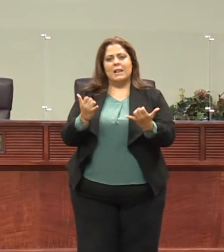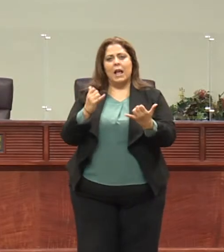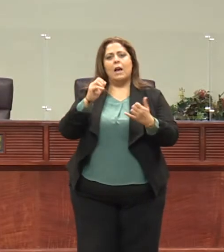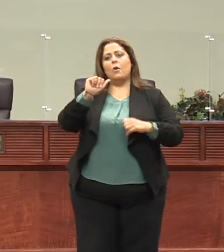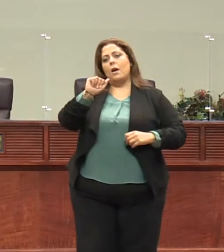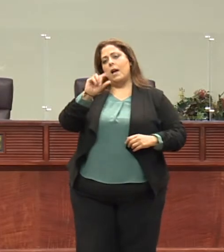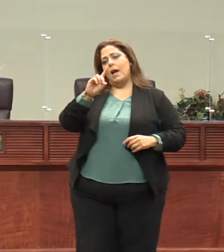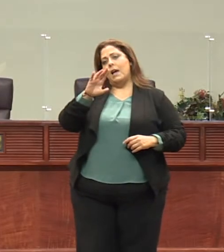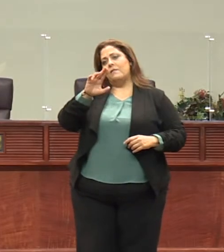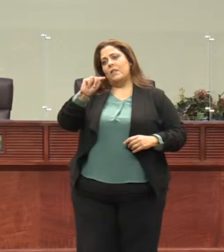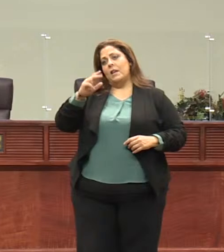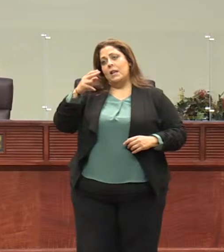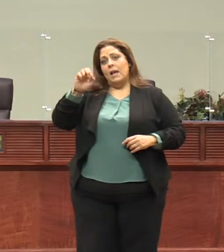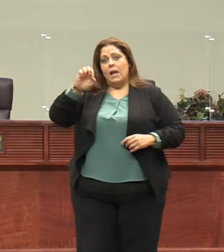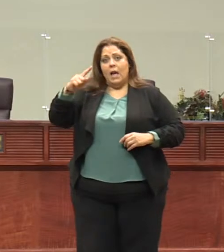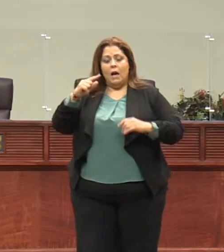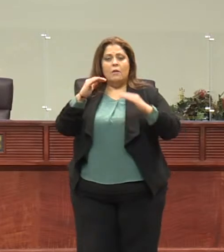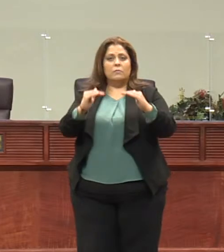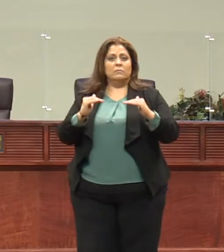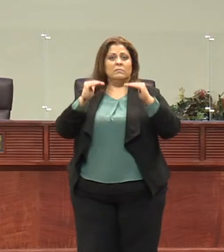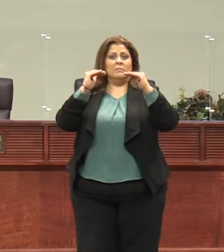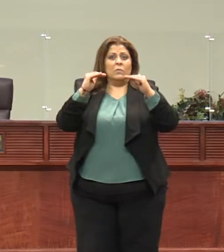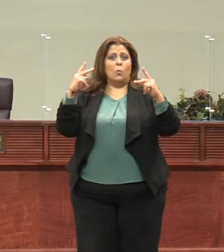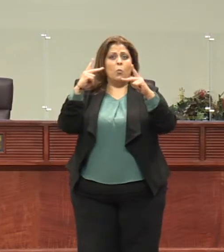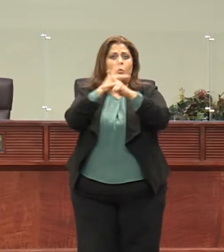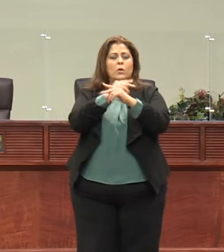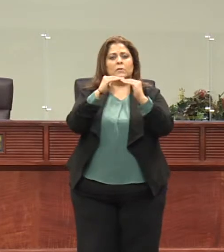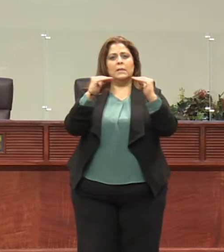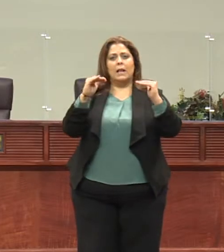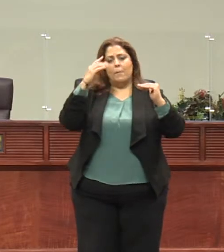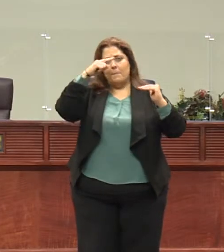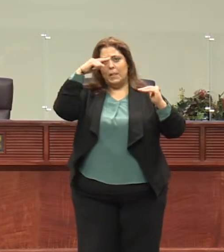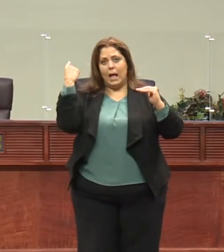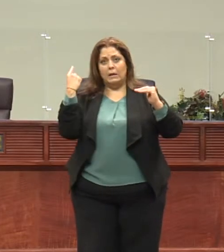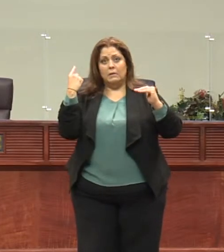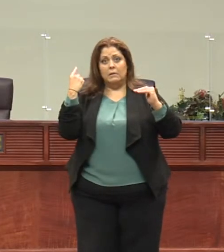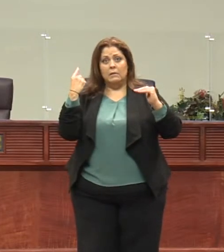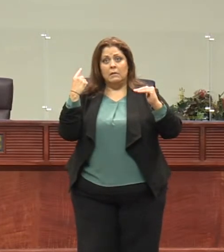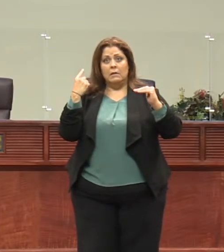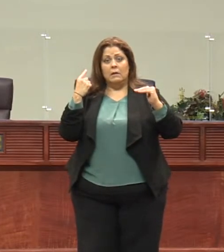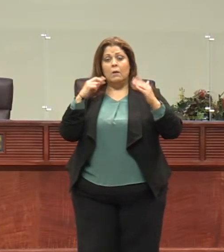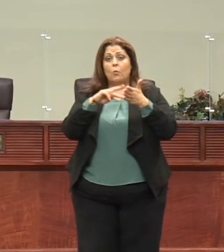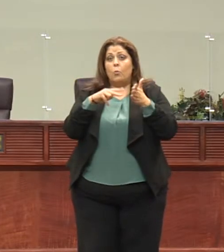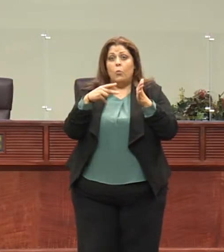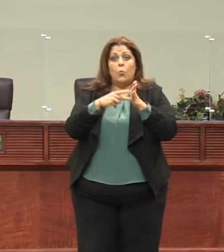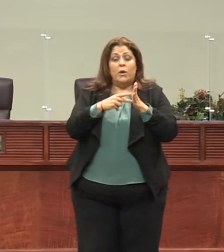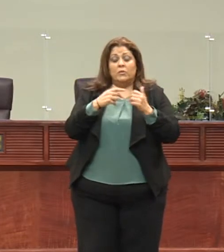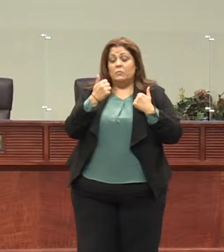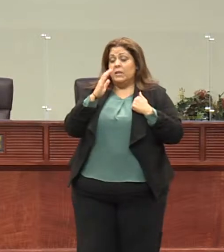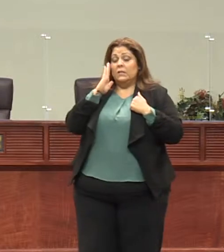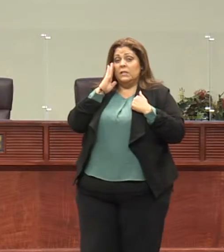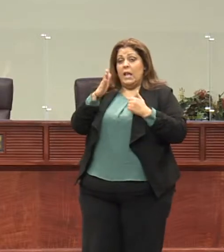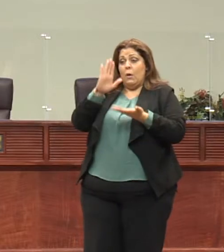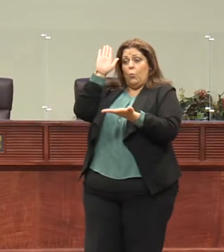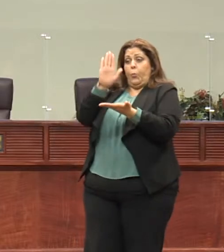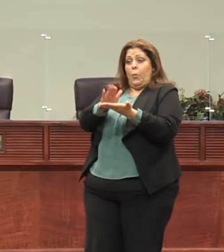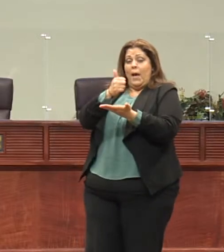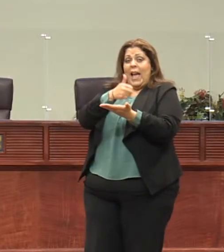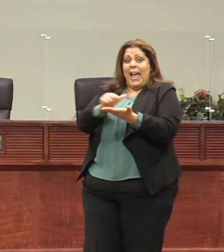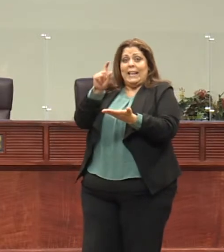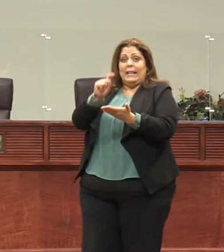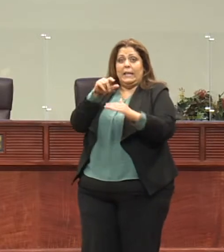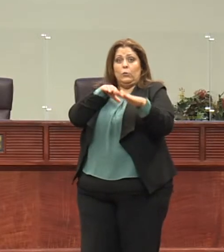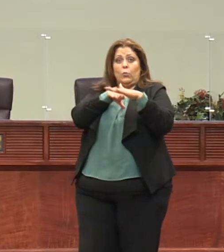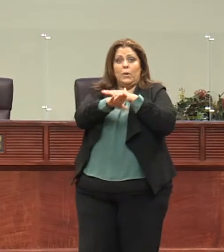non-emergency surgeries throughout their hospital system. And that is really tragic for all of our community. The